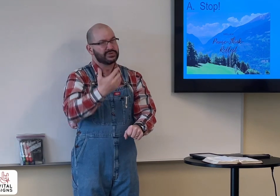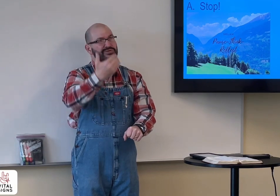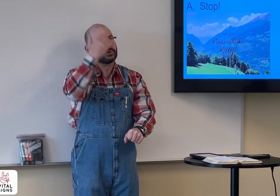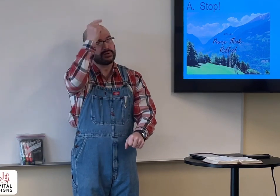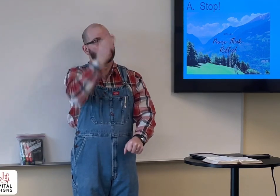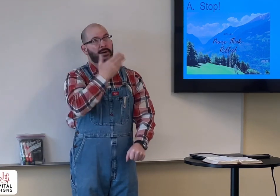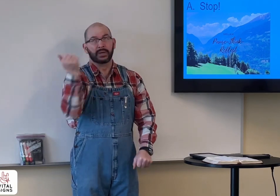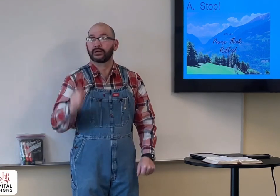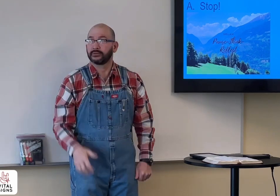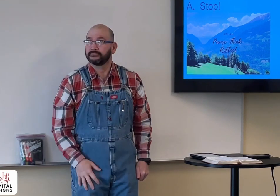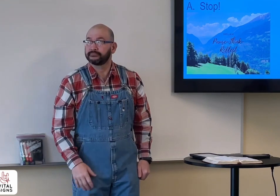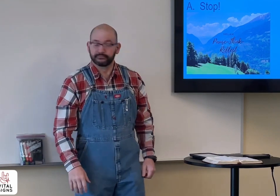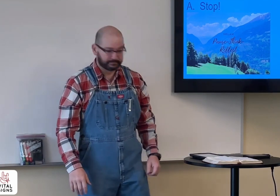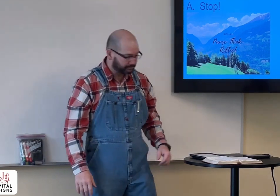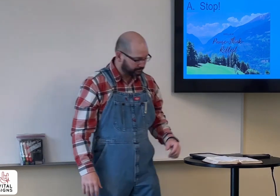for us to know God better.